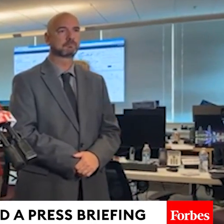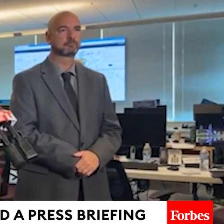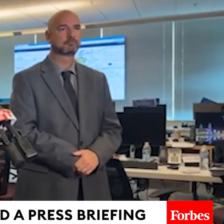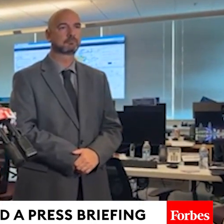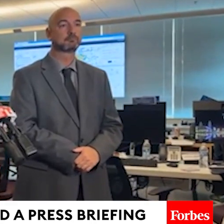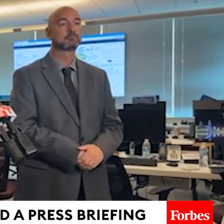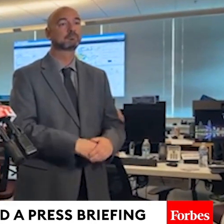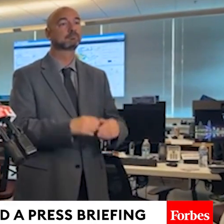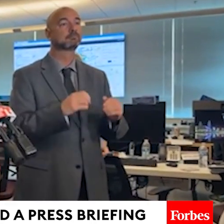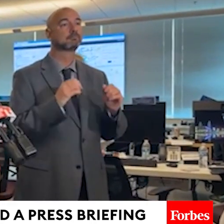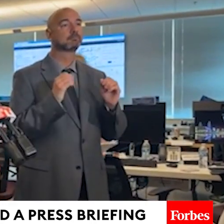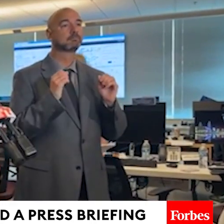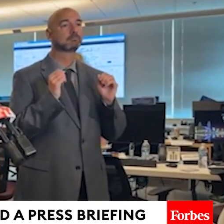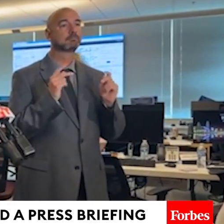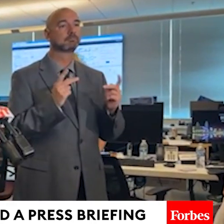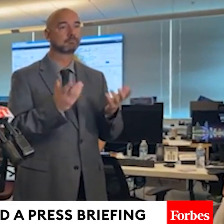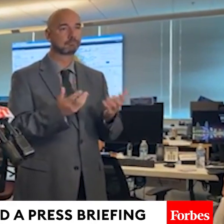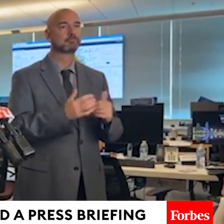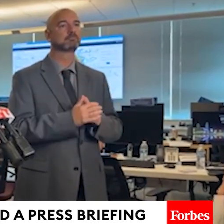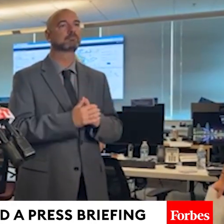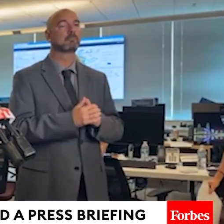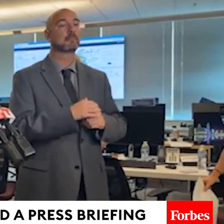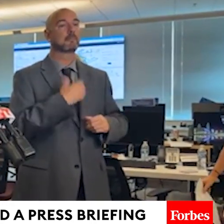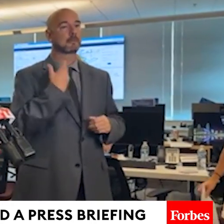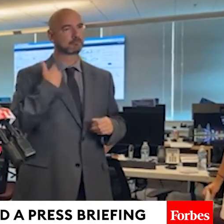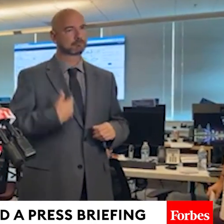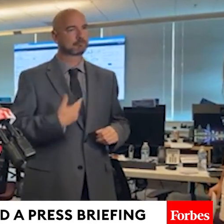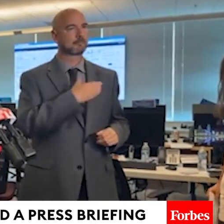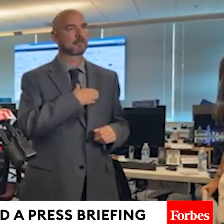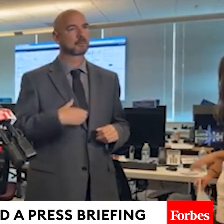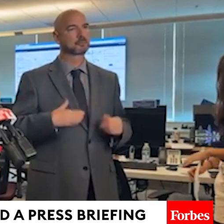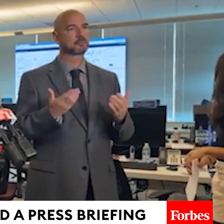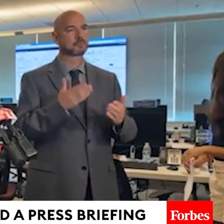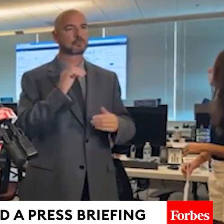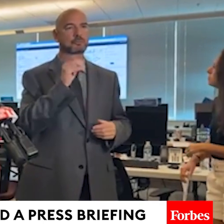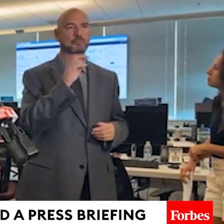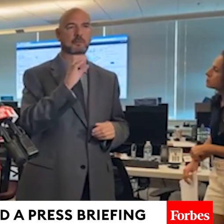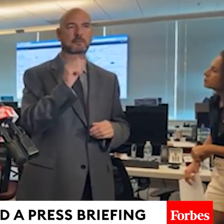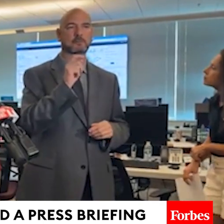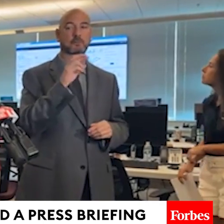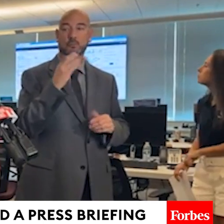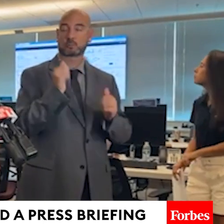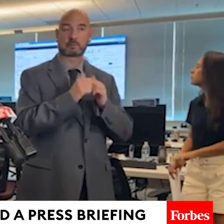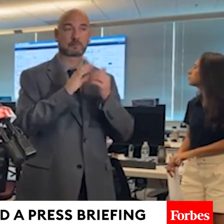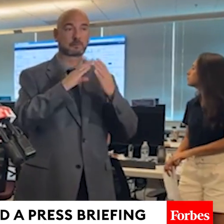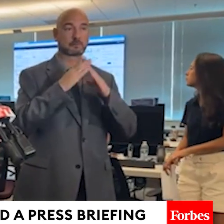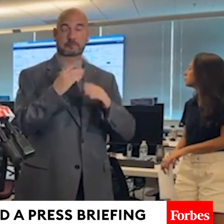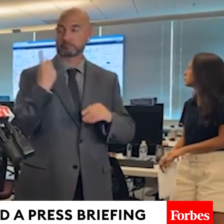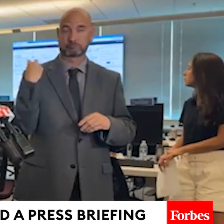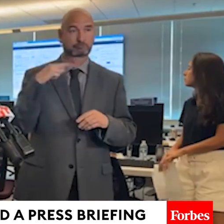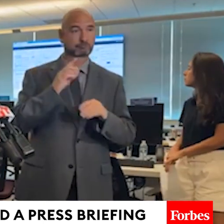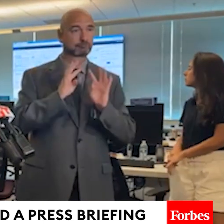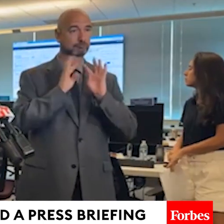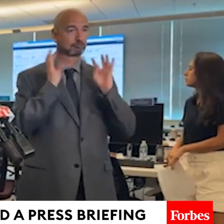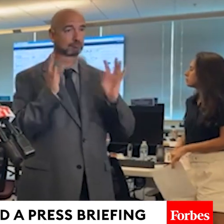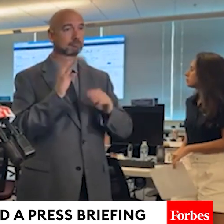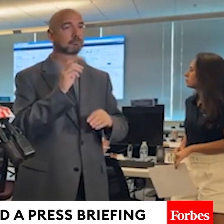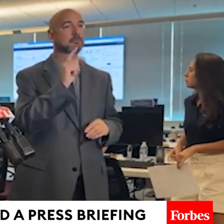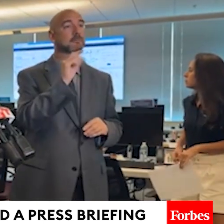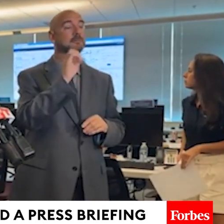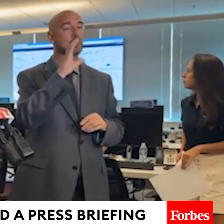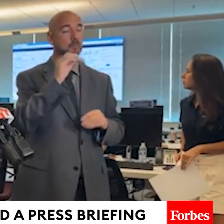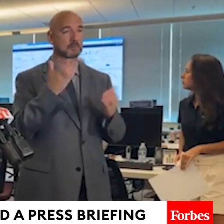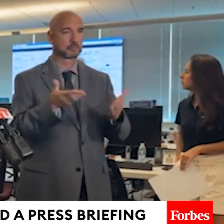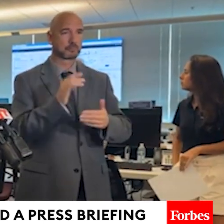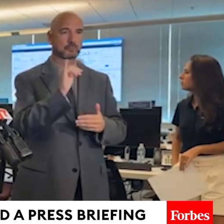Okay, Mayor Jane here. We are surrounded by city personnel and TICO representative as well.